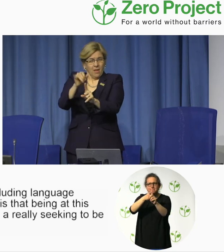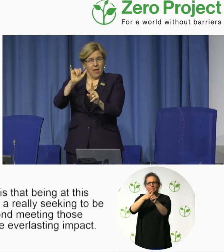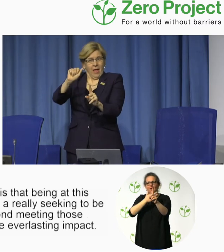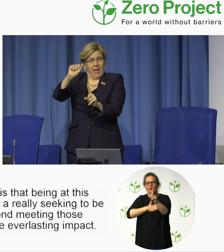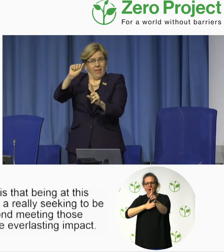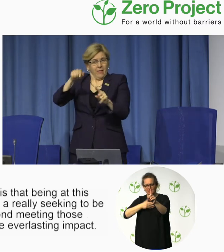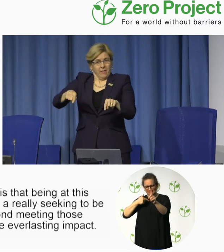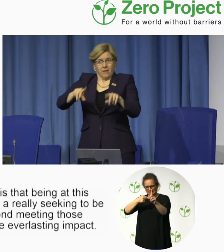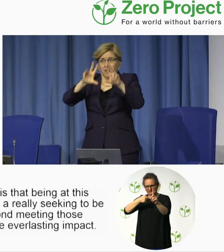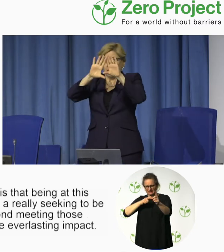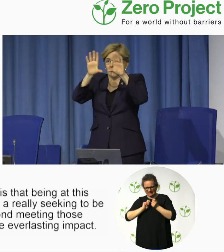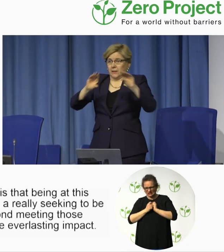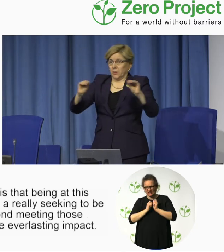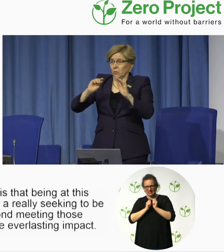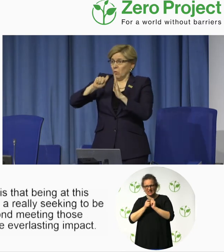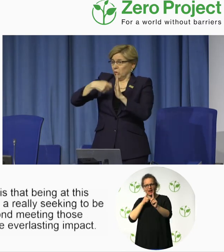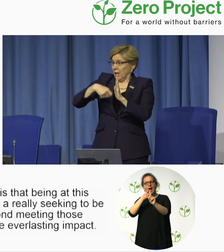have everlasting impact.